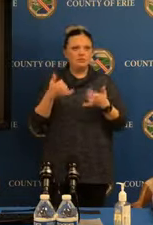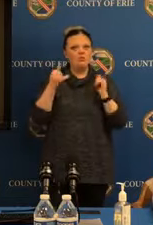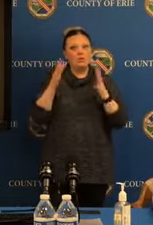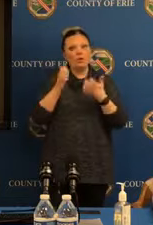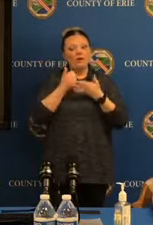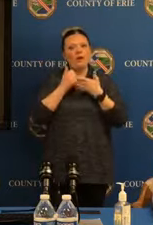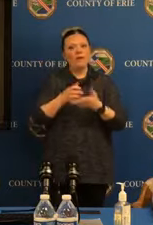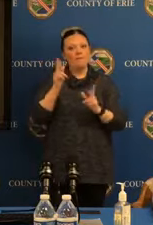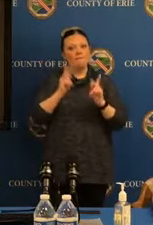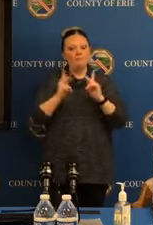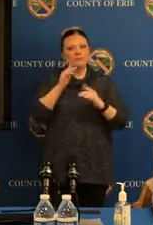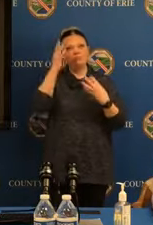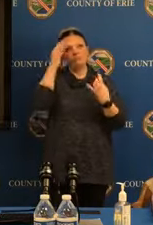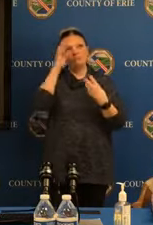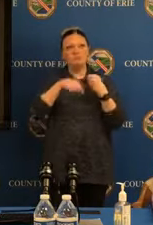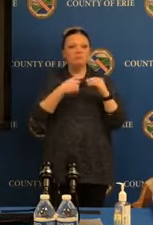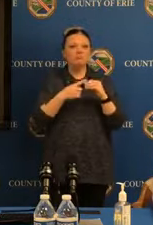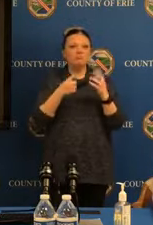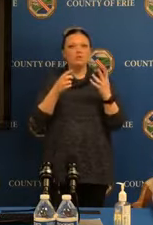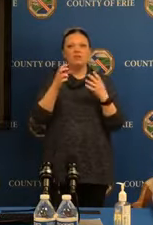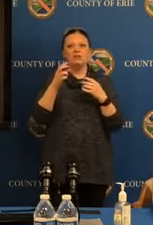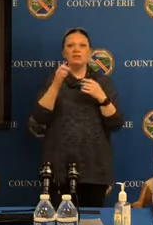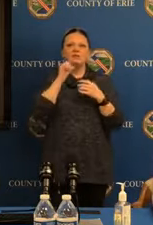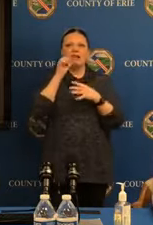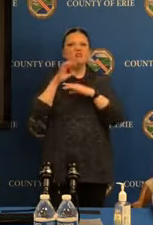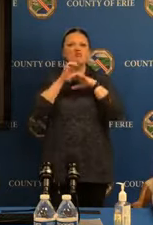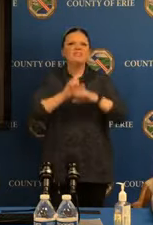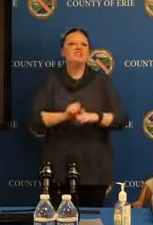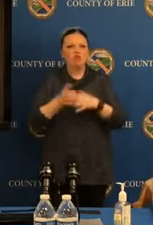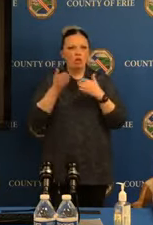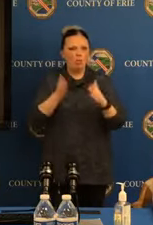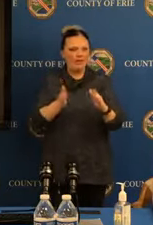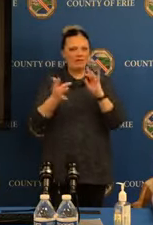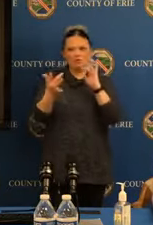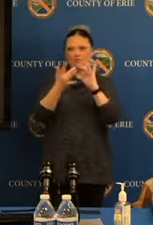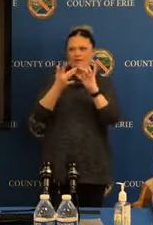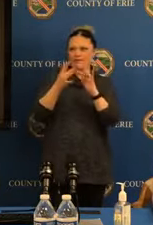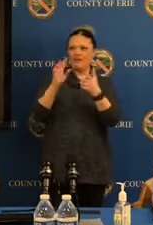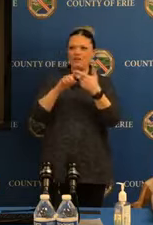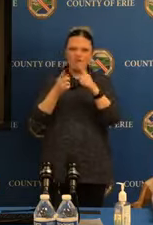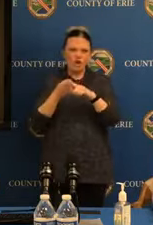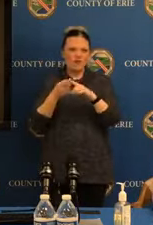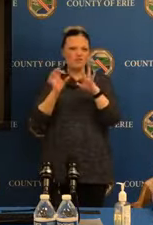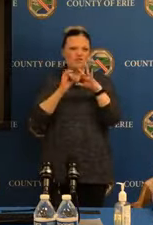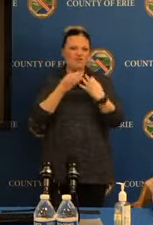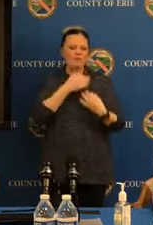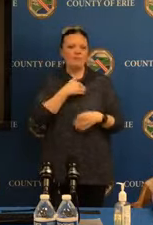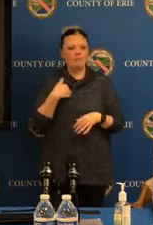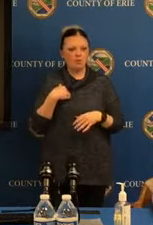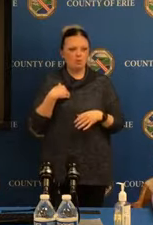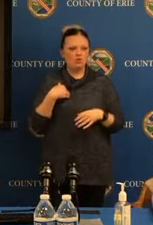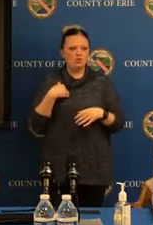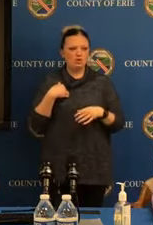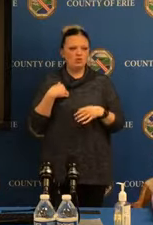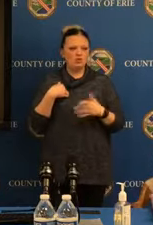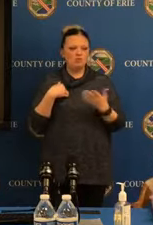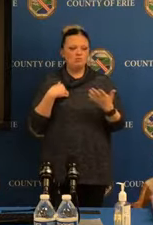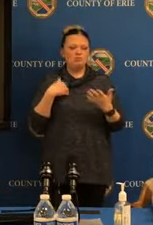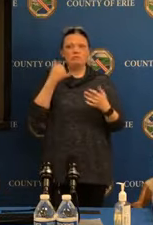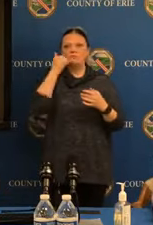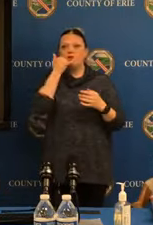think about some maybe non-traditional ways to reach out to your friends and family members and